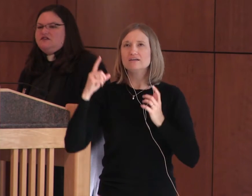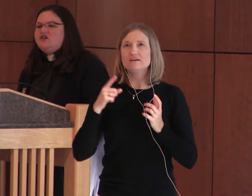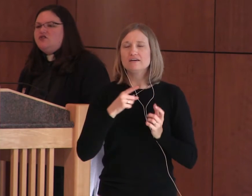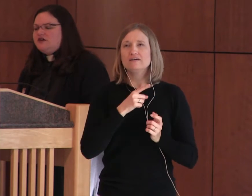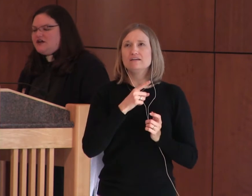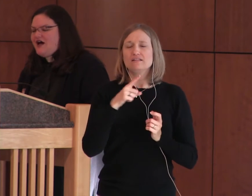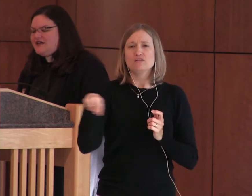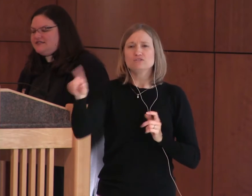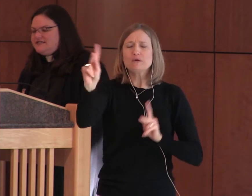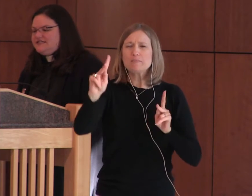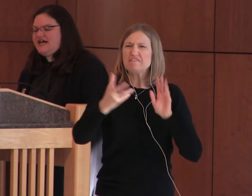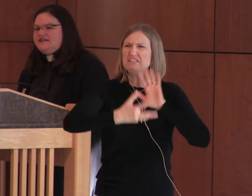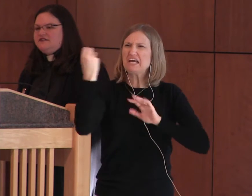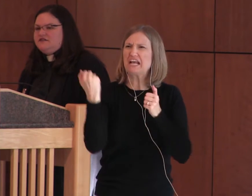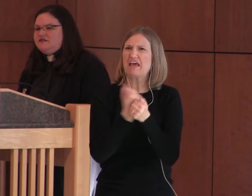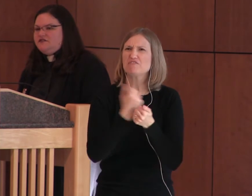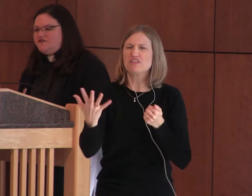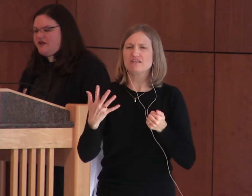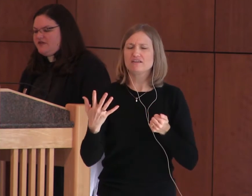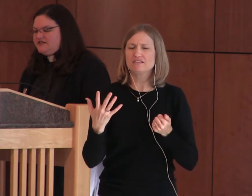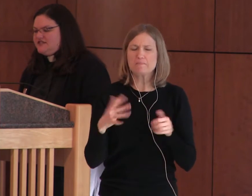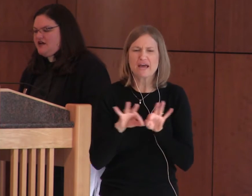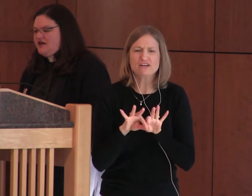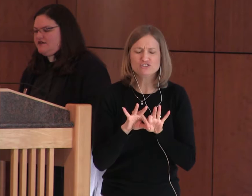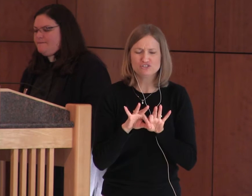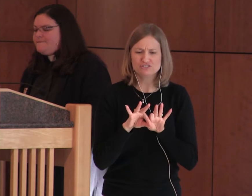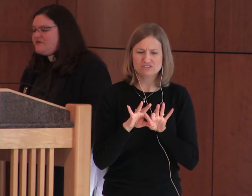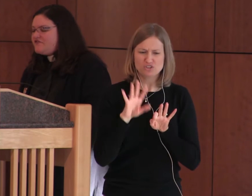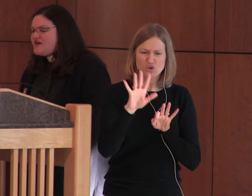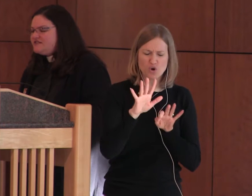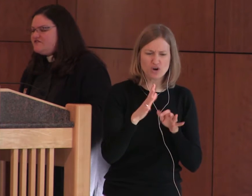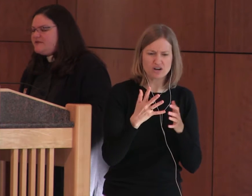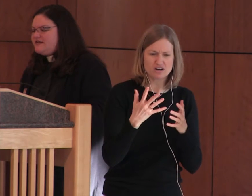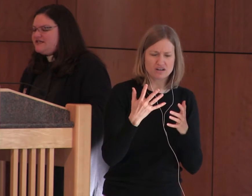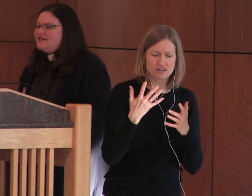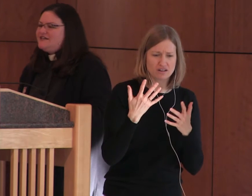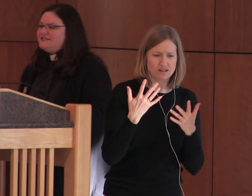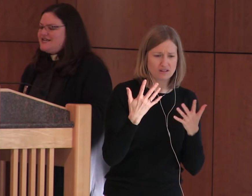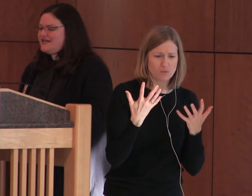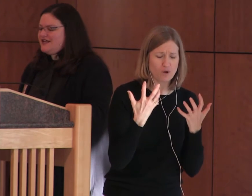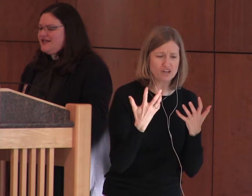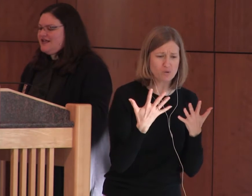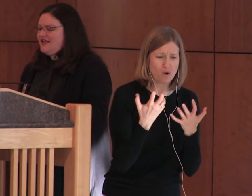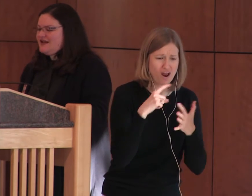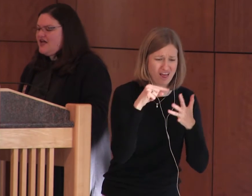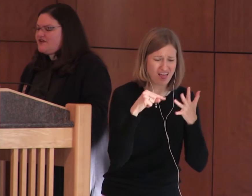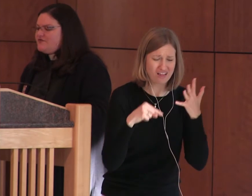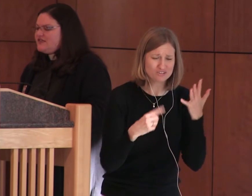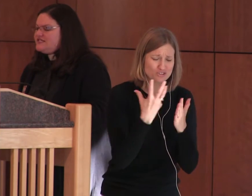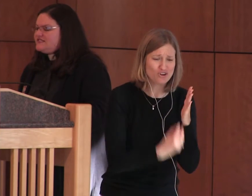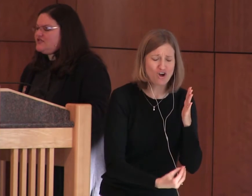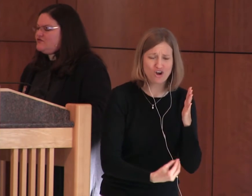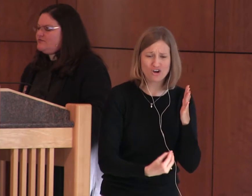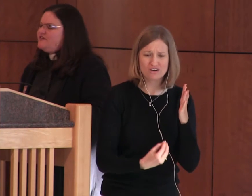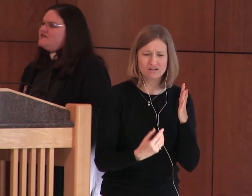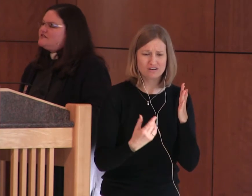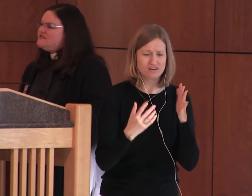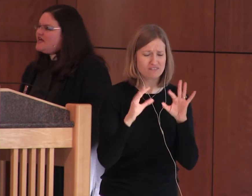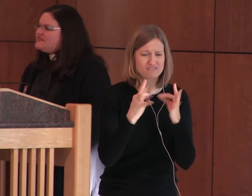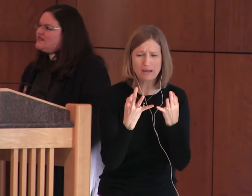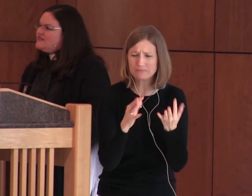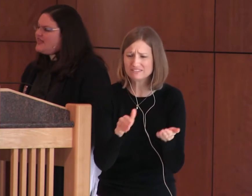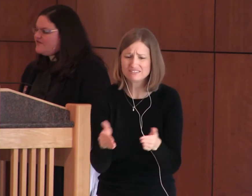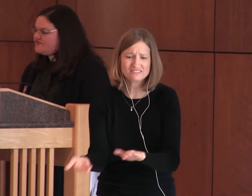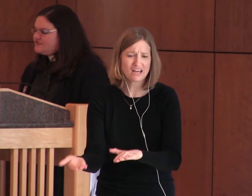matters. Your cause is dead, your family is gone, your friends have been killed, and now they're releasing you, but